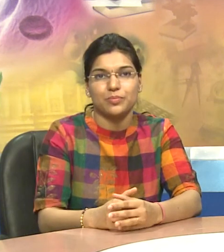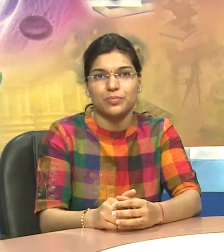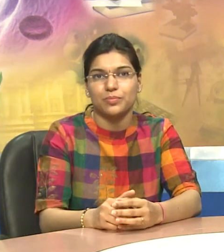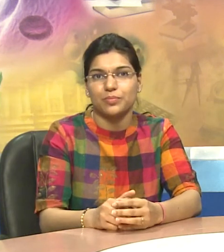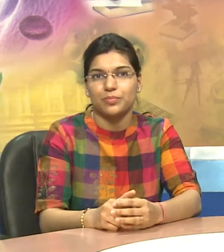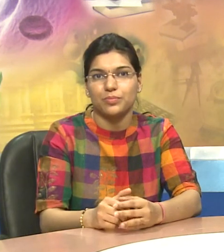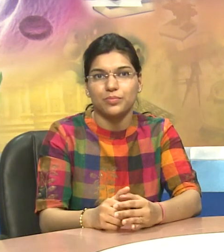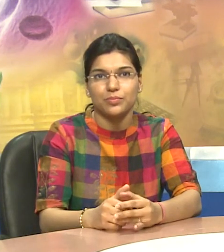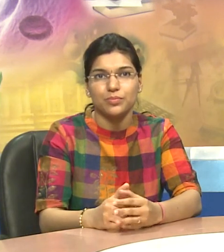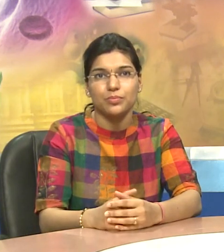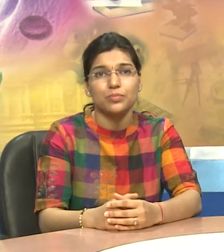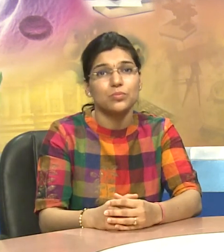vessels.